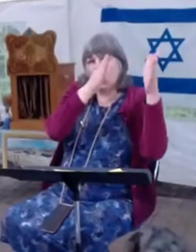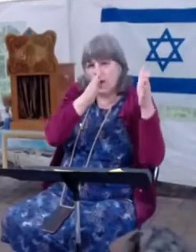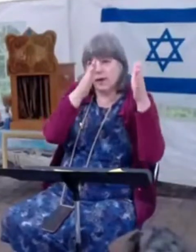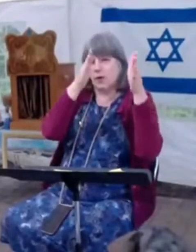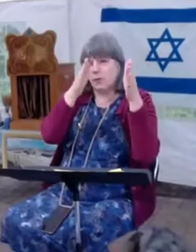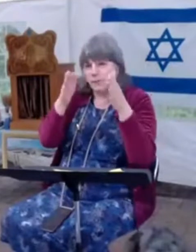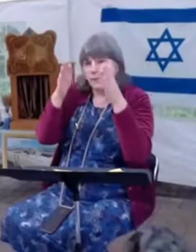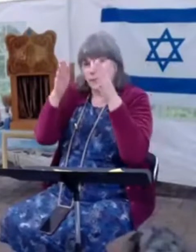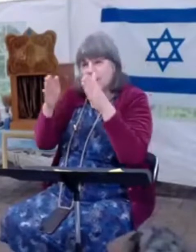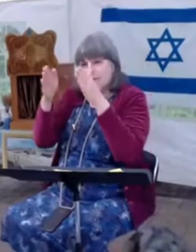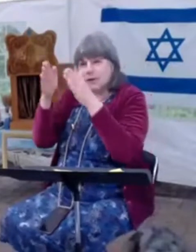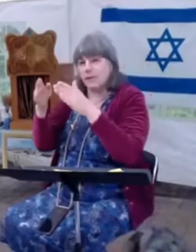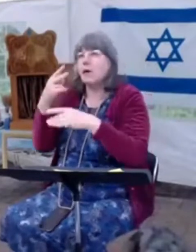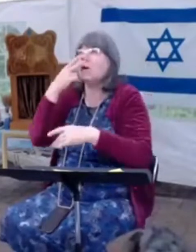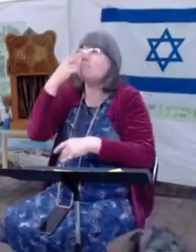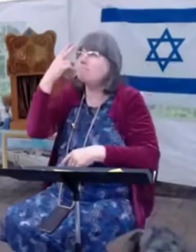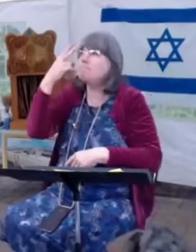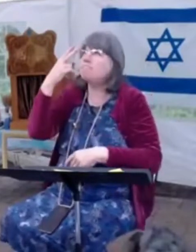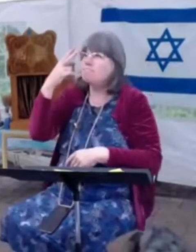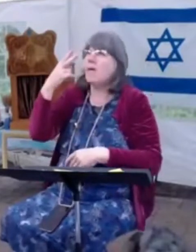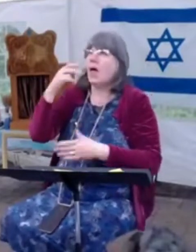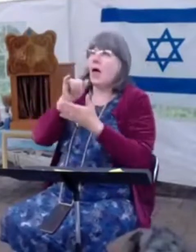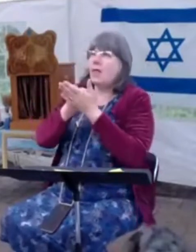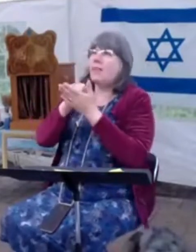honor and thanksgiving.